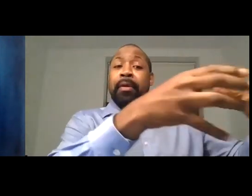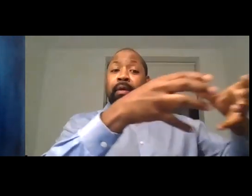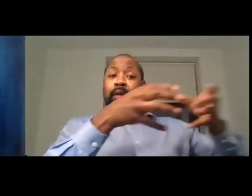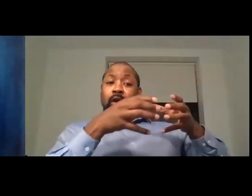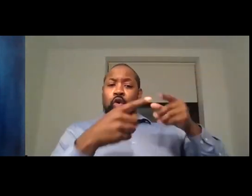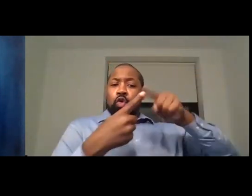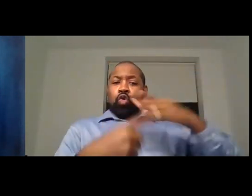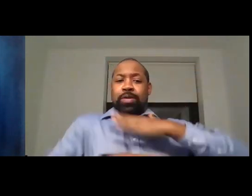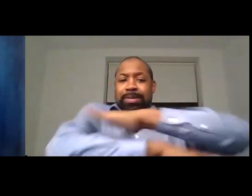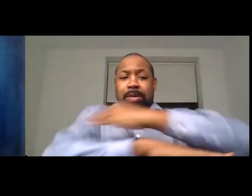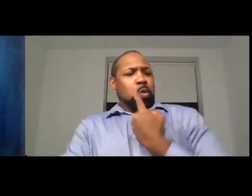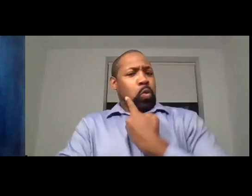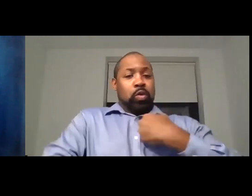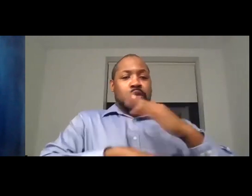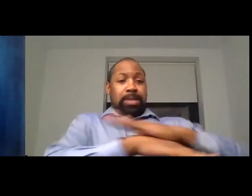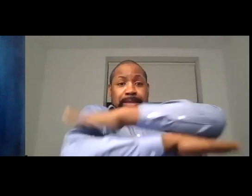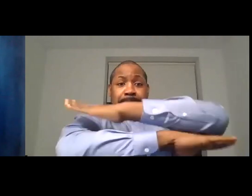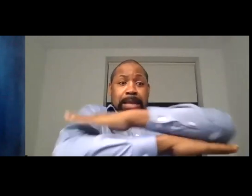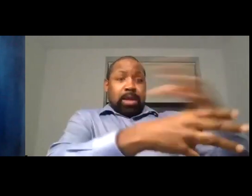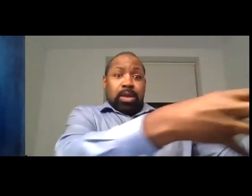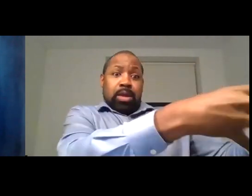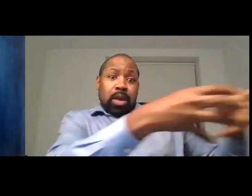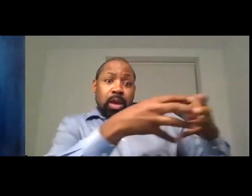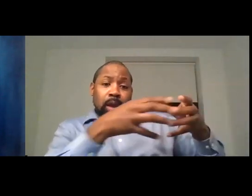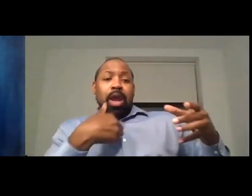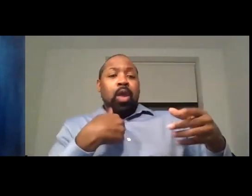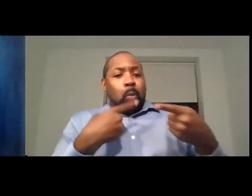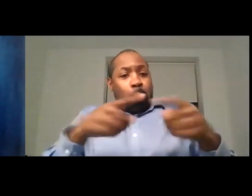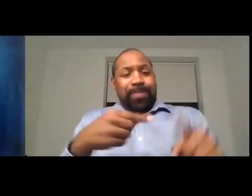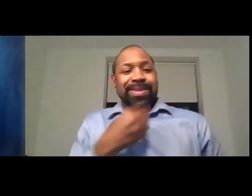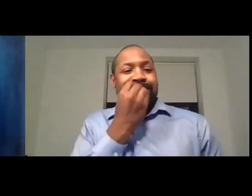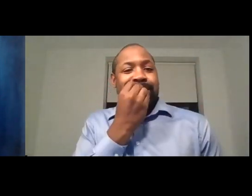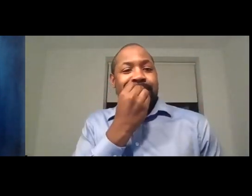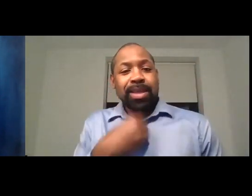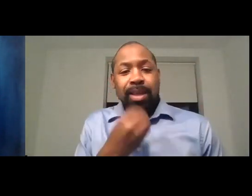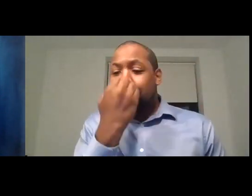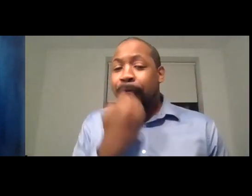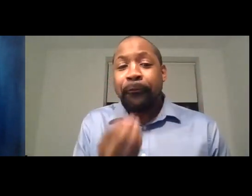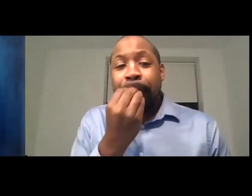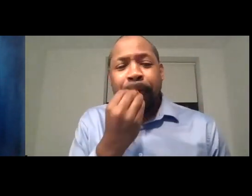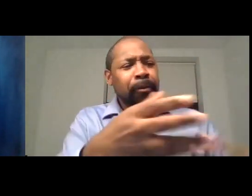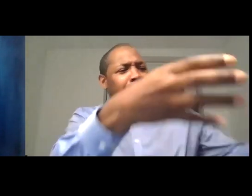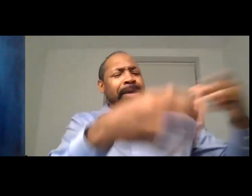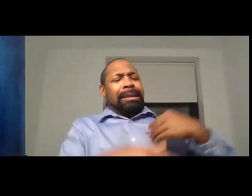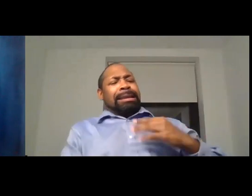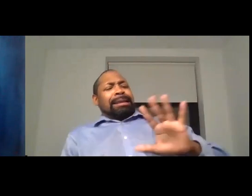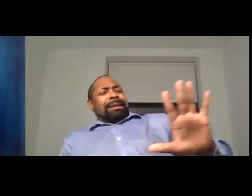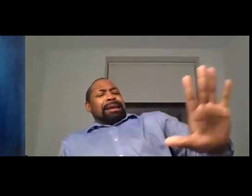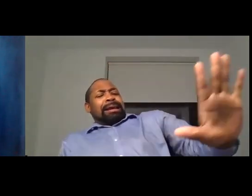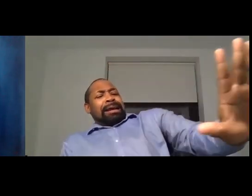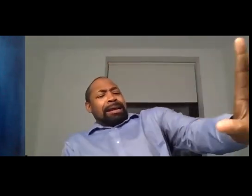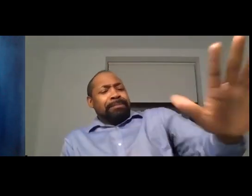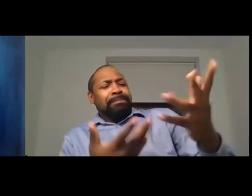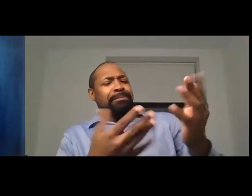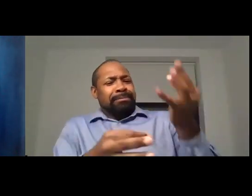women started fighting, and they came over to my table, that fight, while I was eating. So I was